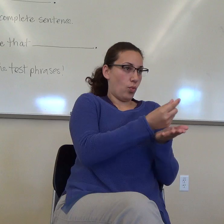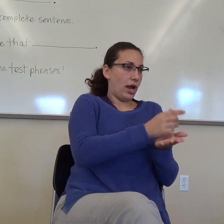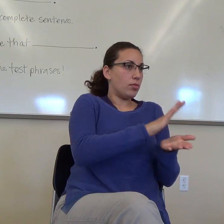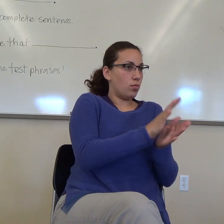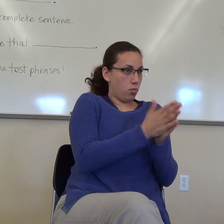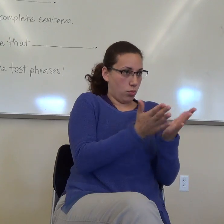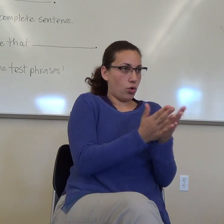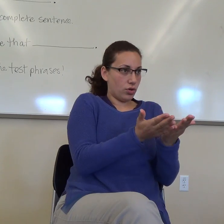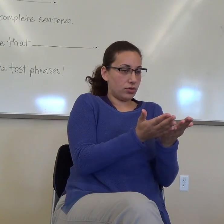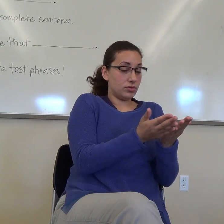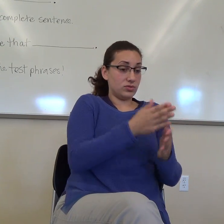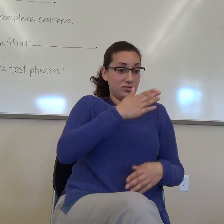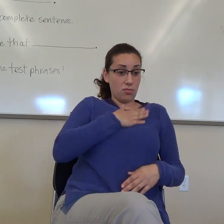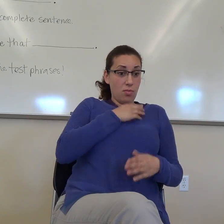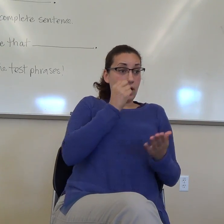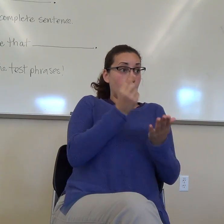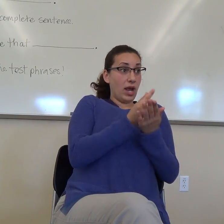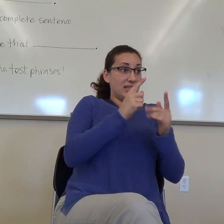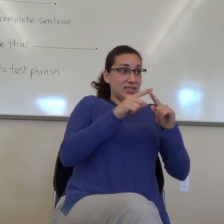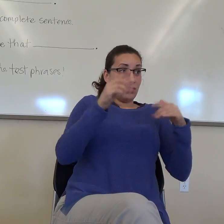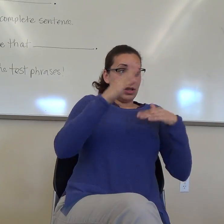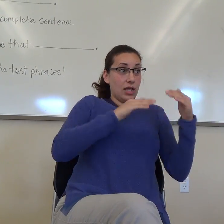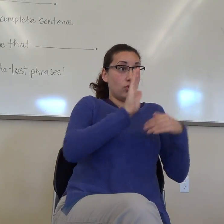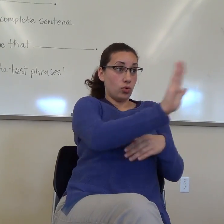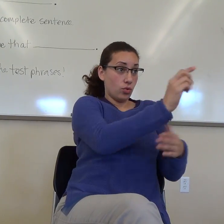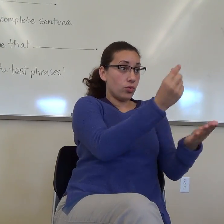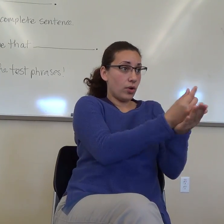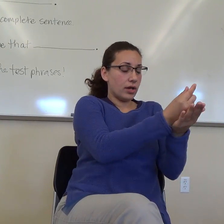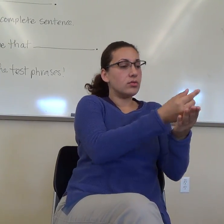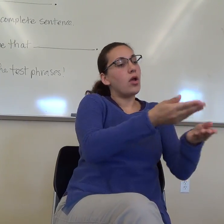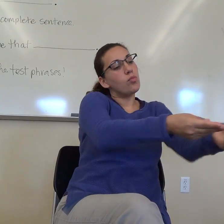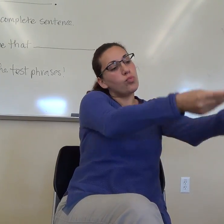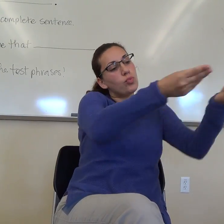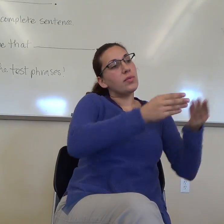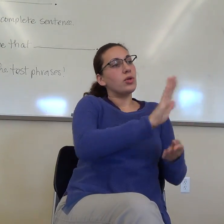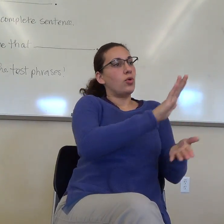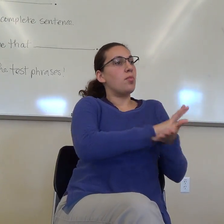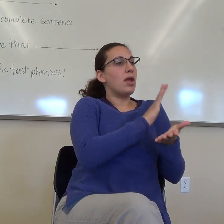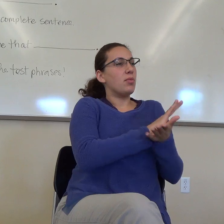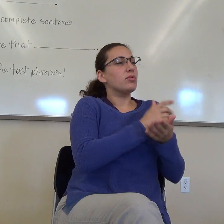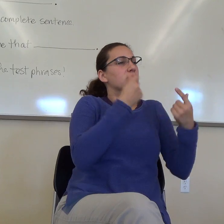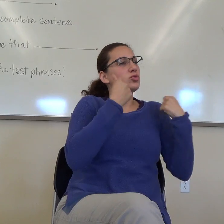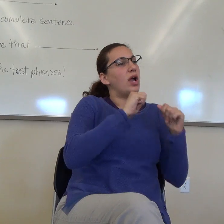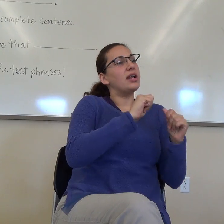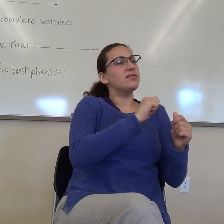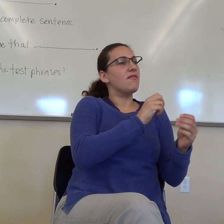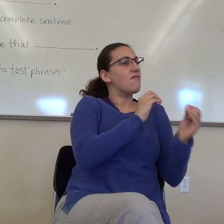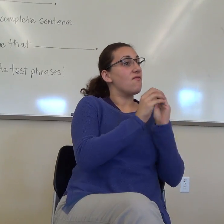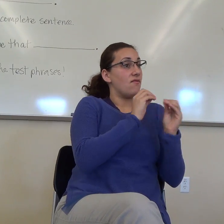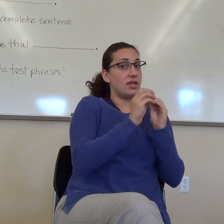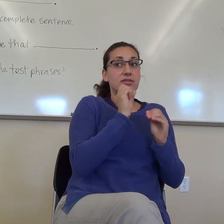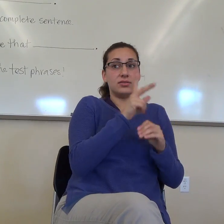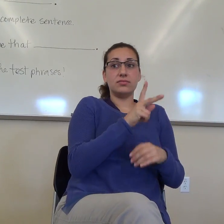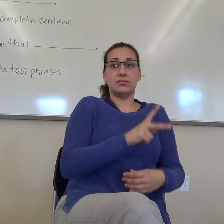have, bring me the paper and we can see, you know, fix it. Okay, let's